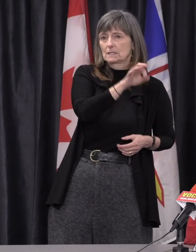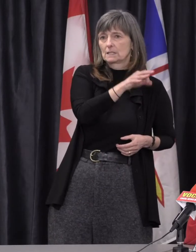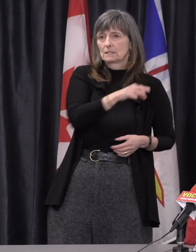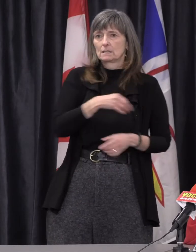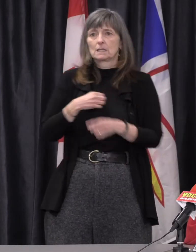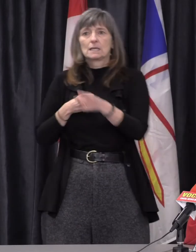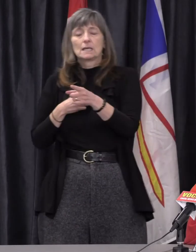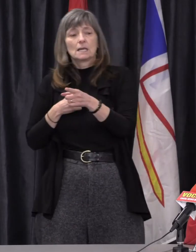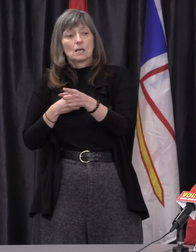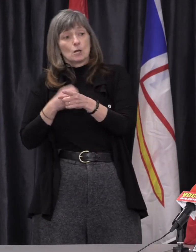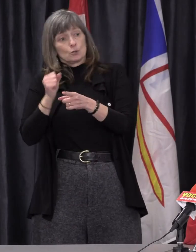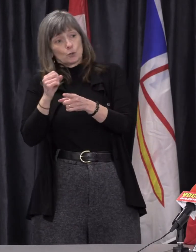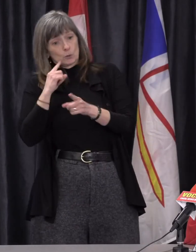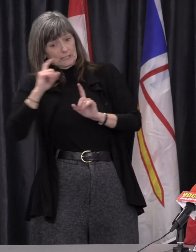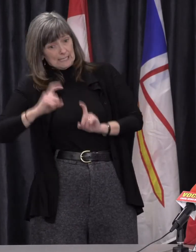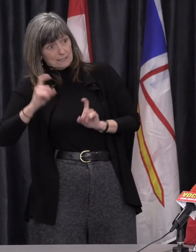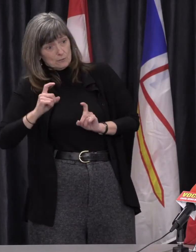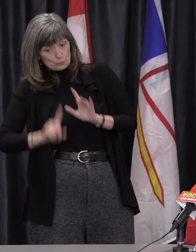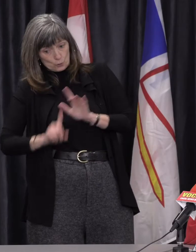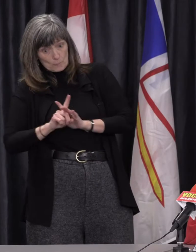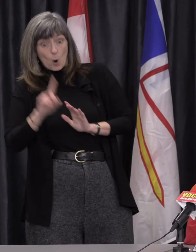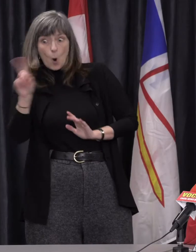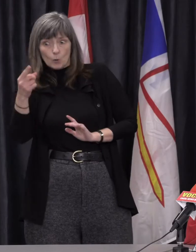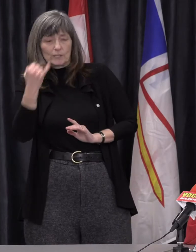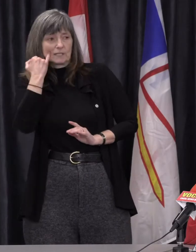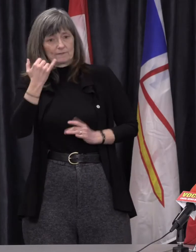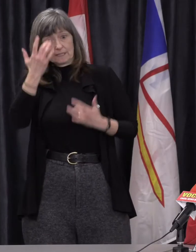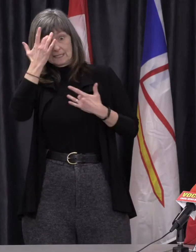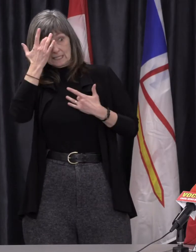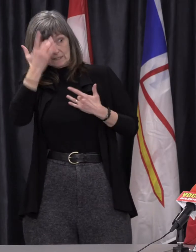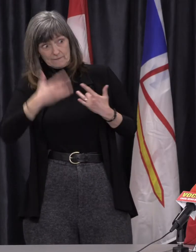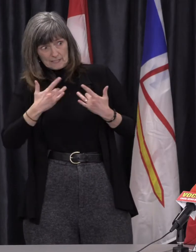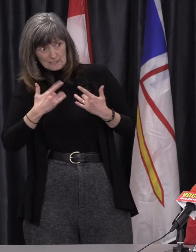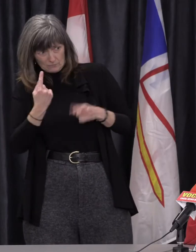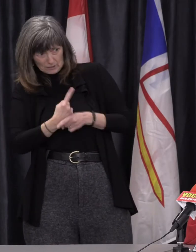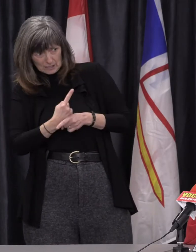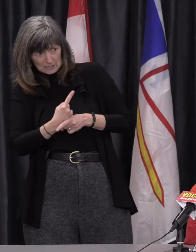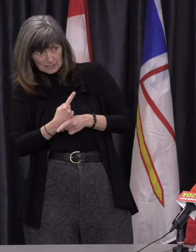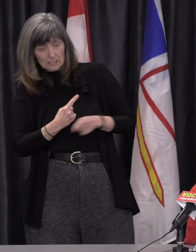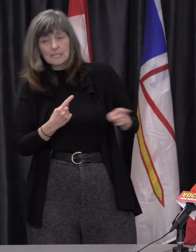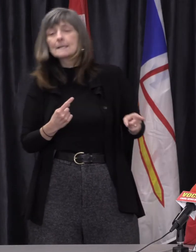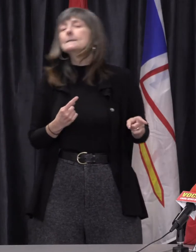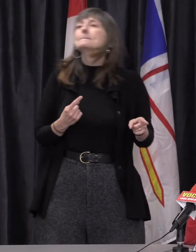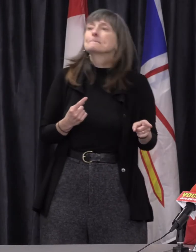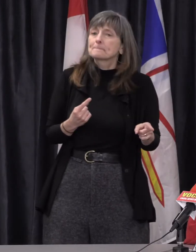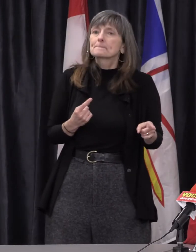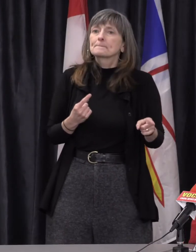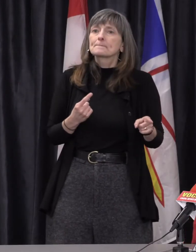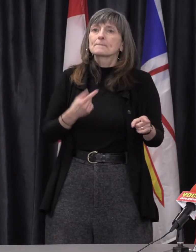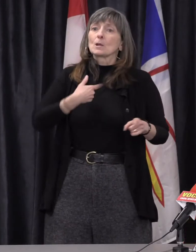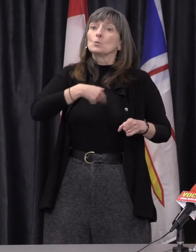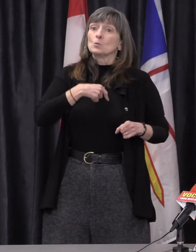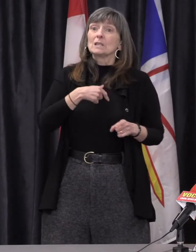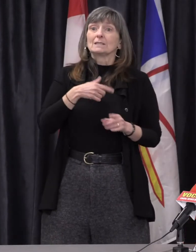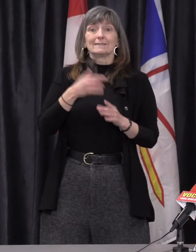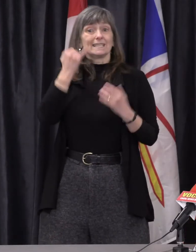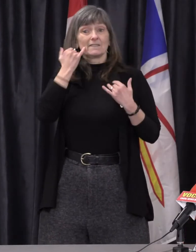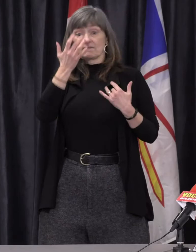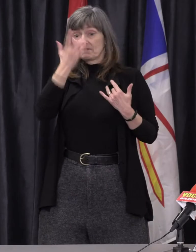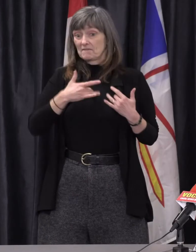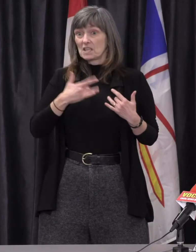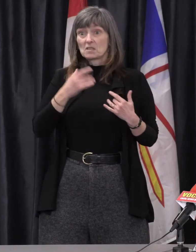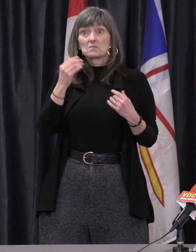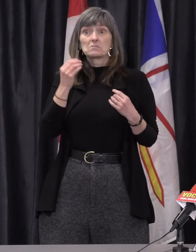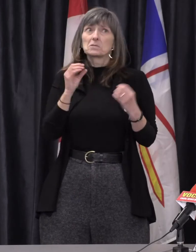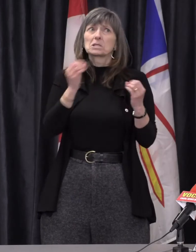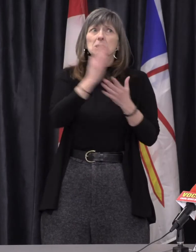once symptoms have begun to show? There's no point in testing until symptoms are present? So people have been tested prior to having symptoms